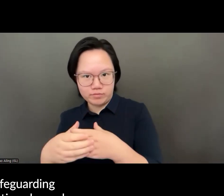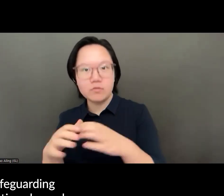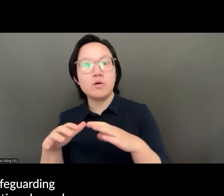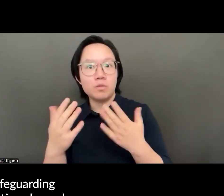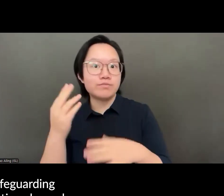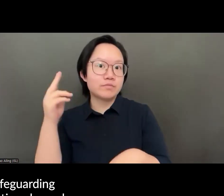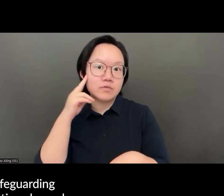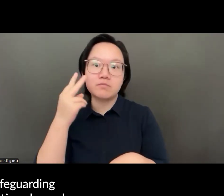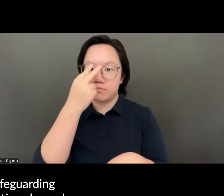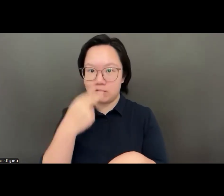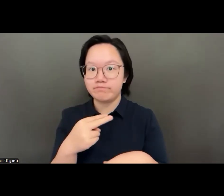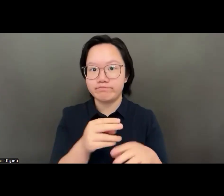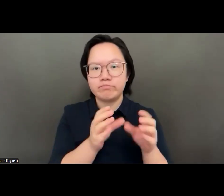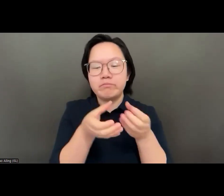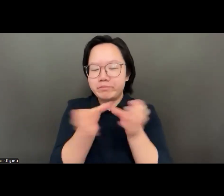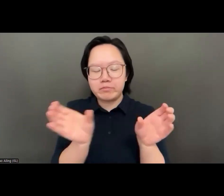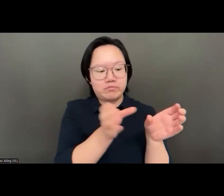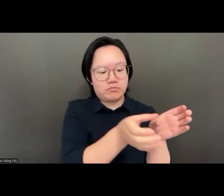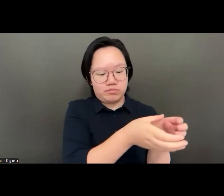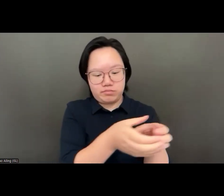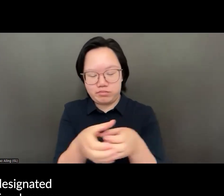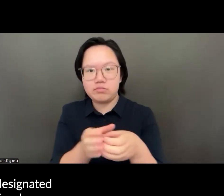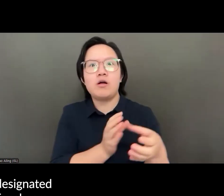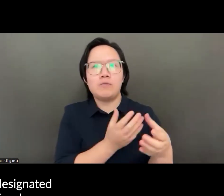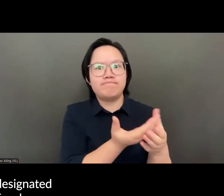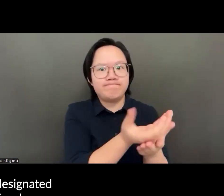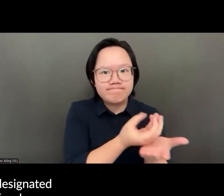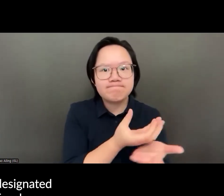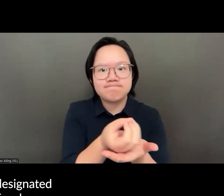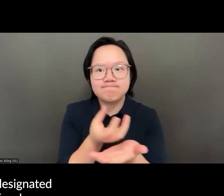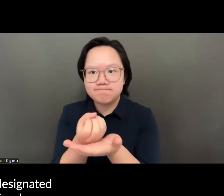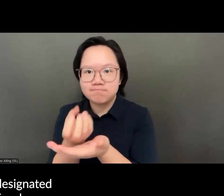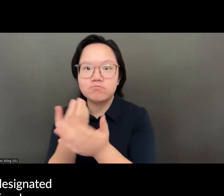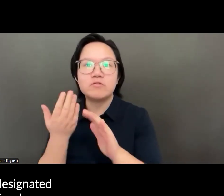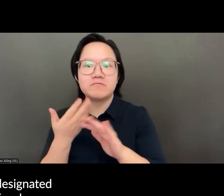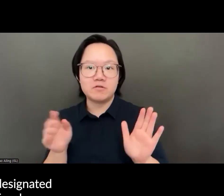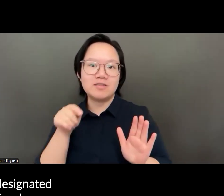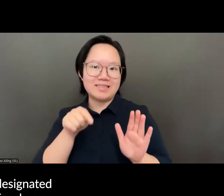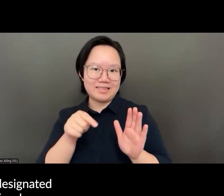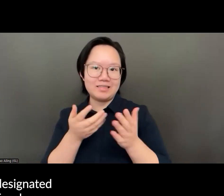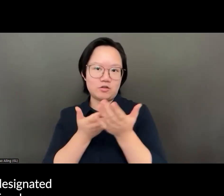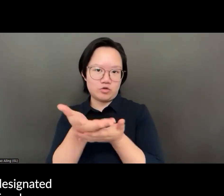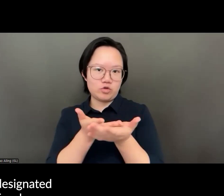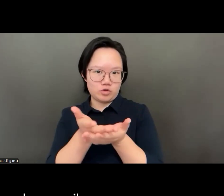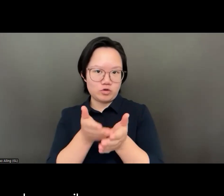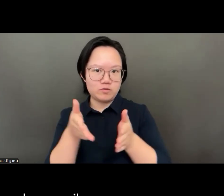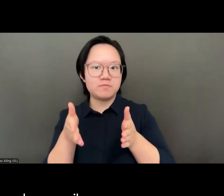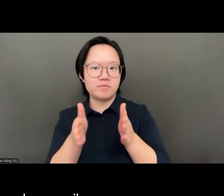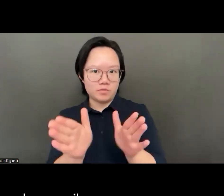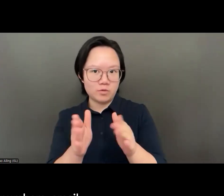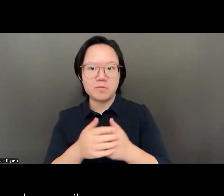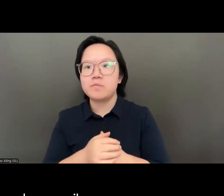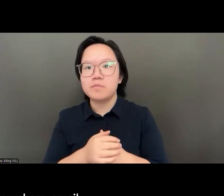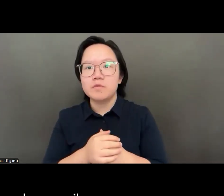safeguarding proactive channels, reporting channels included a designated safeguarding focal person, dedicated